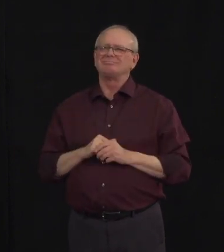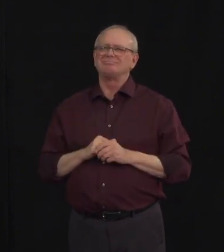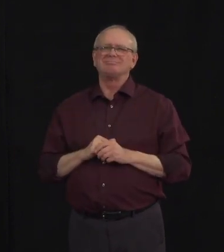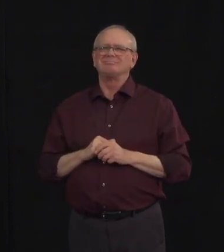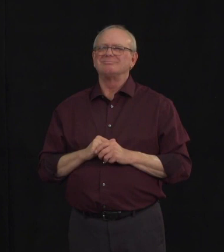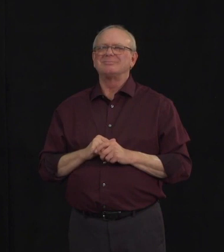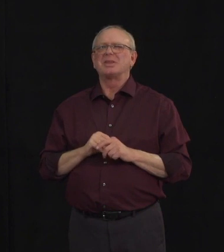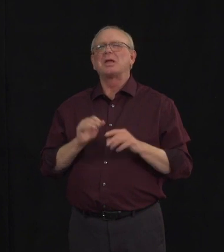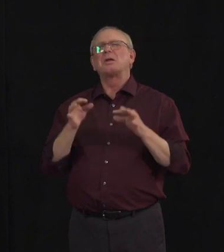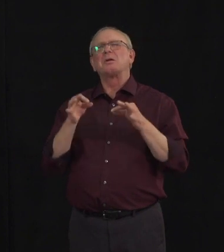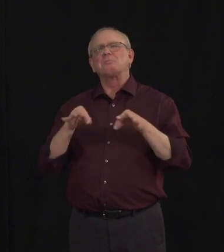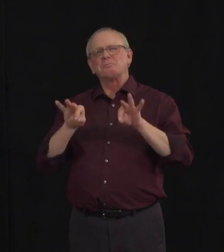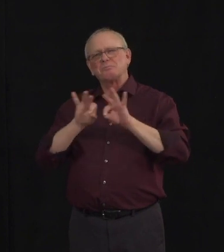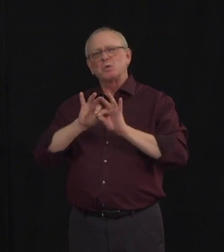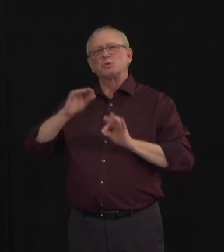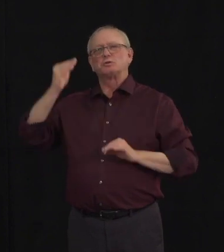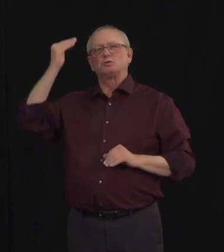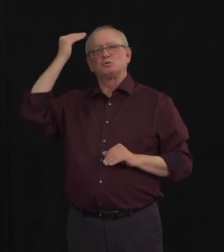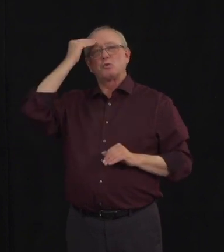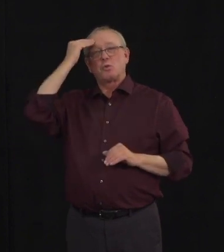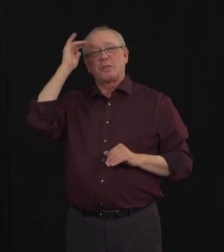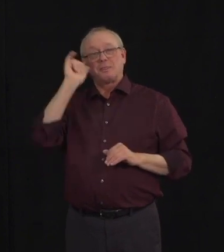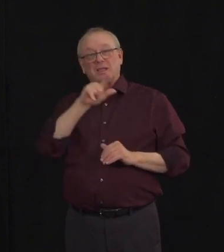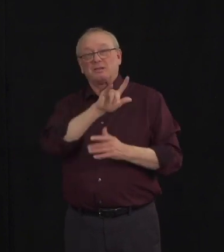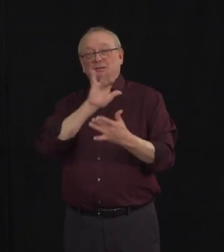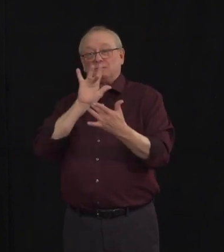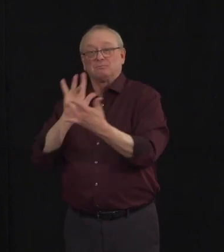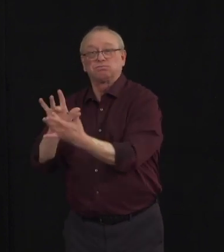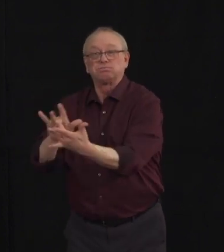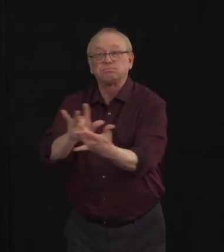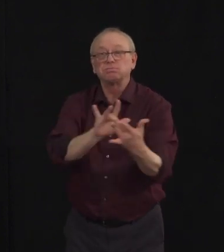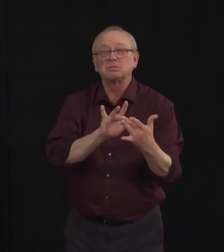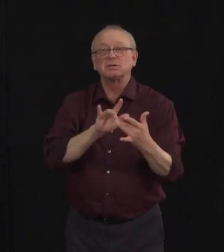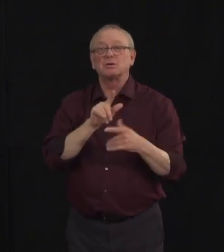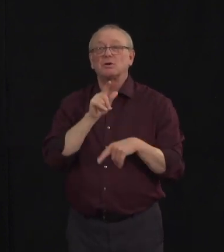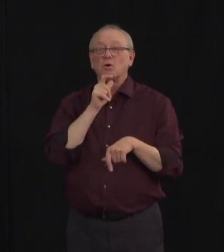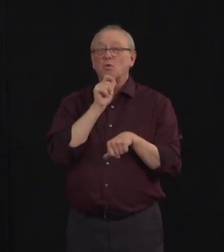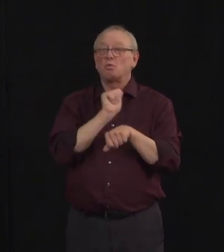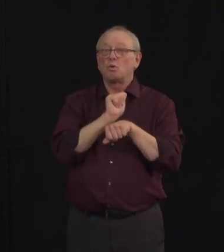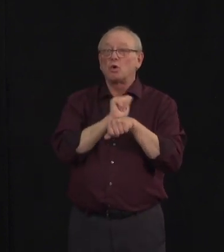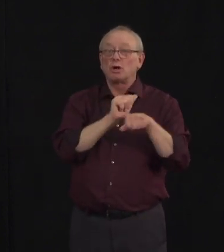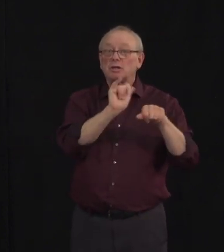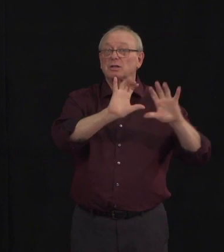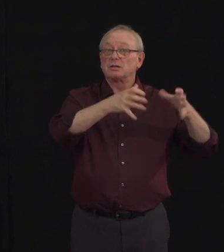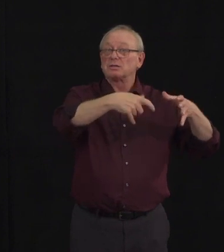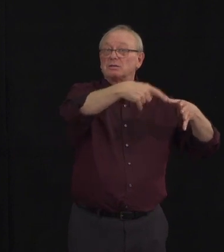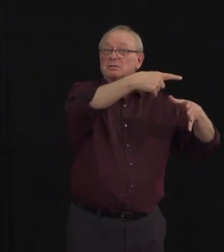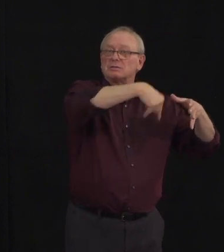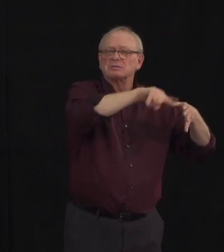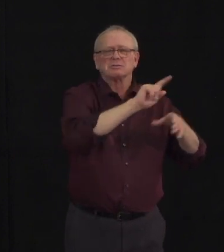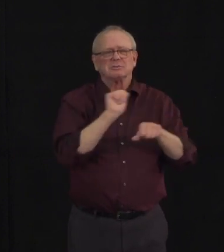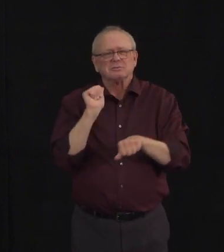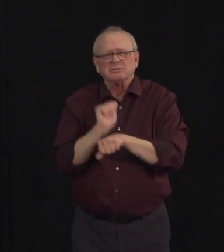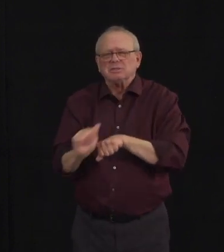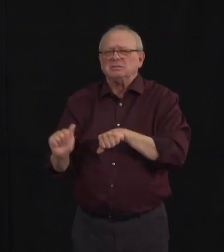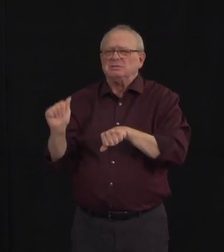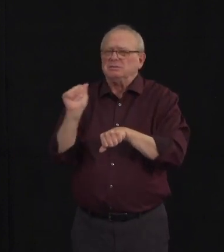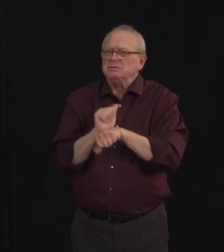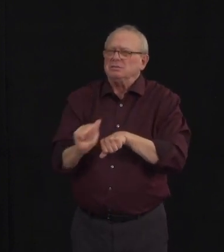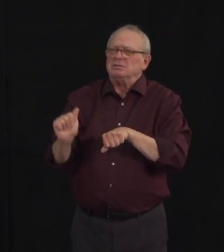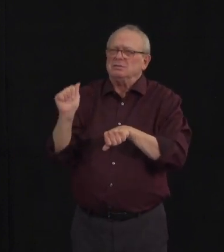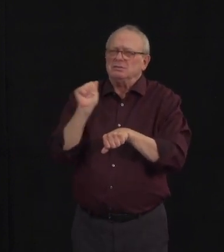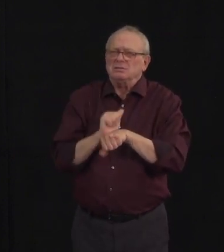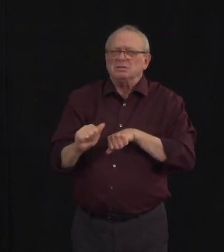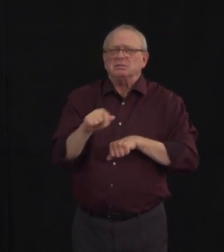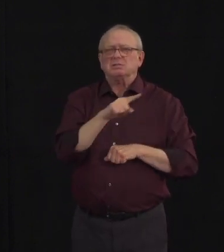know is that the contact tracing teams that we've established are working very hard to be able to contact people within